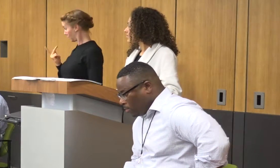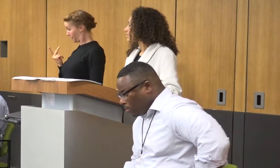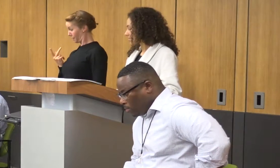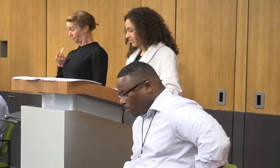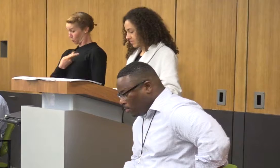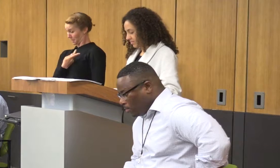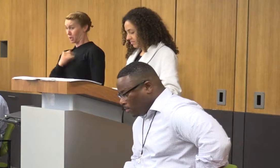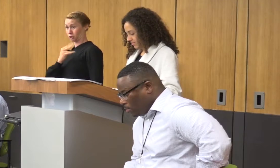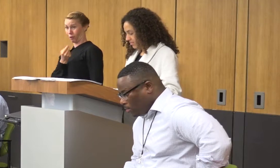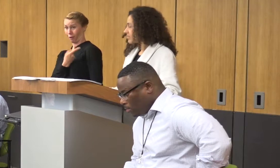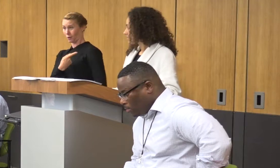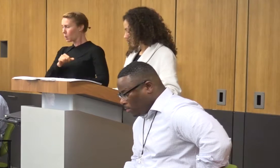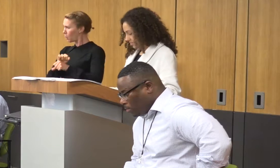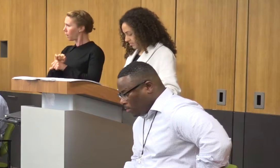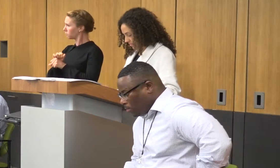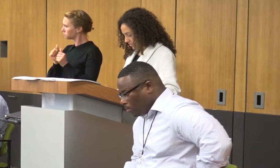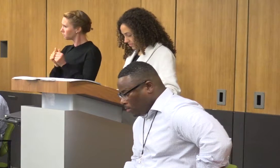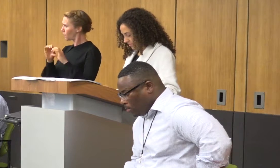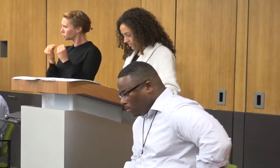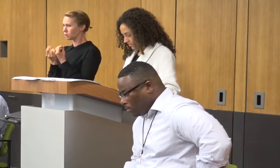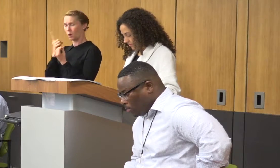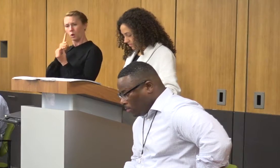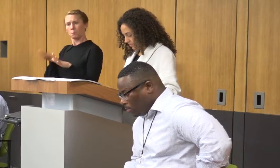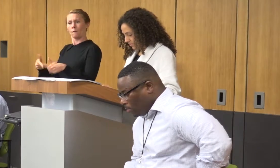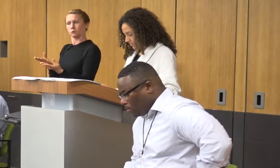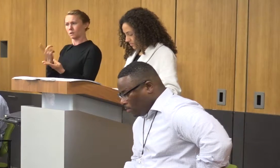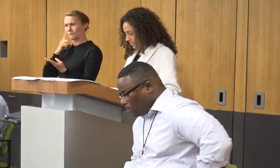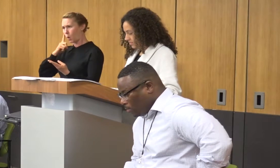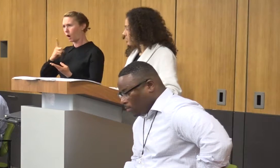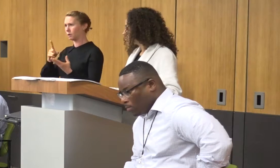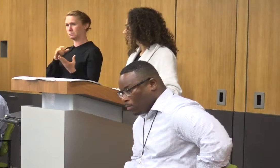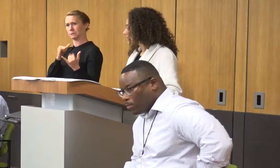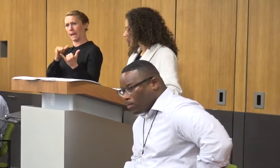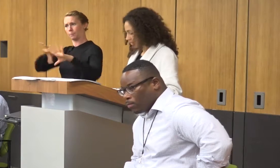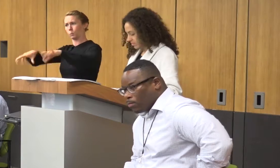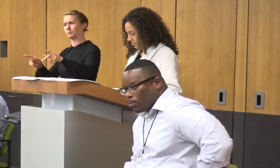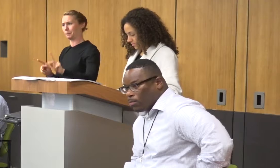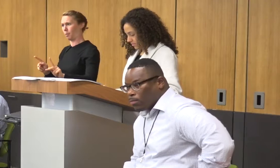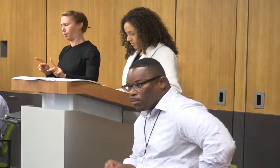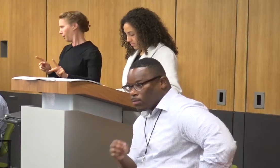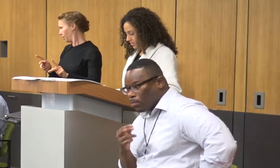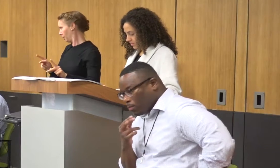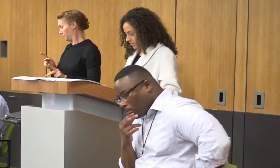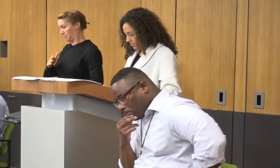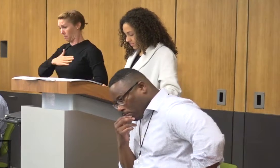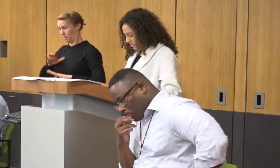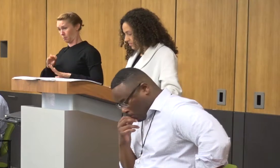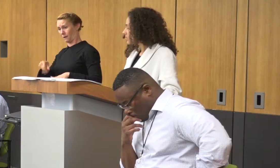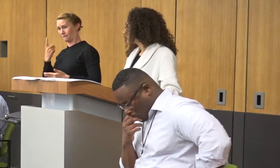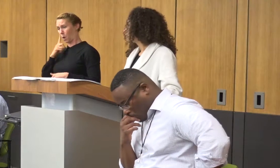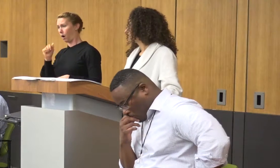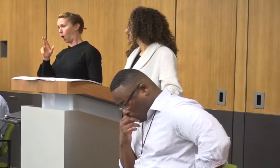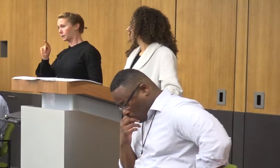that serve a similar population. You know, we CTP has a high population of people on the autism spectrum as well. So I mean, just